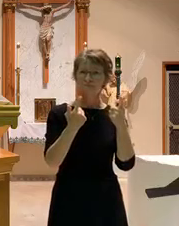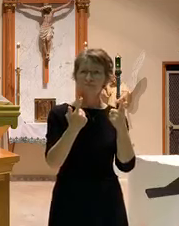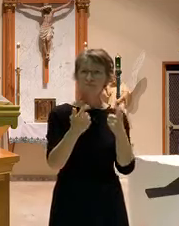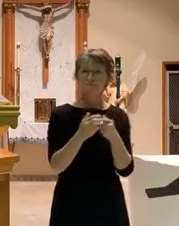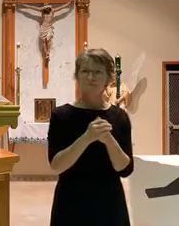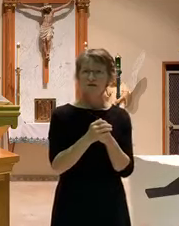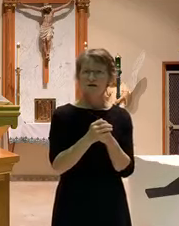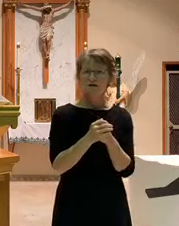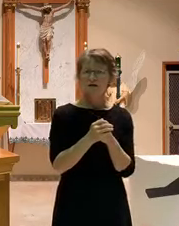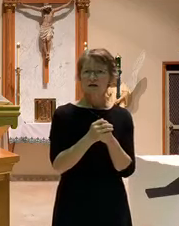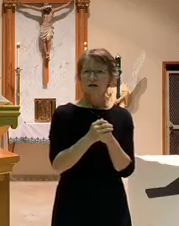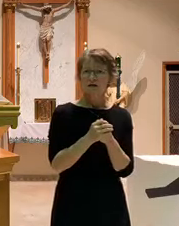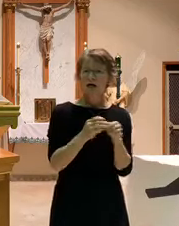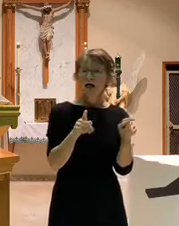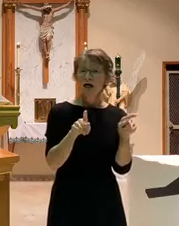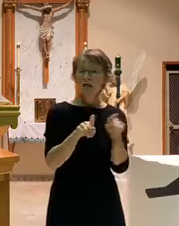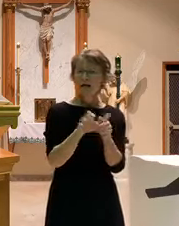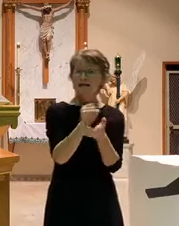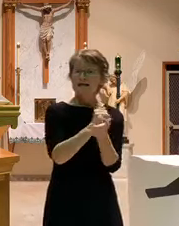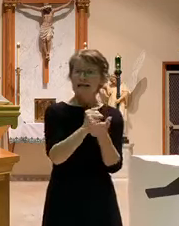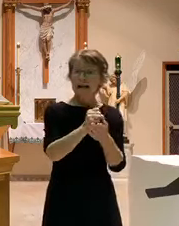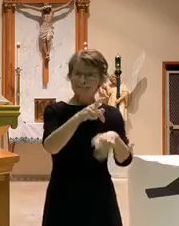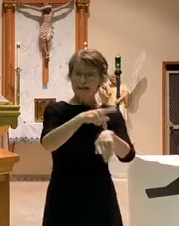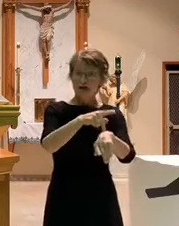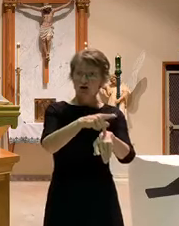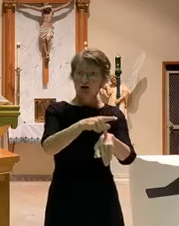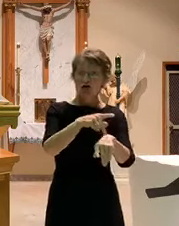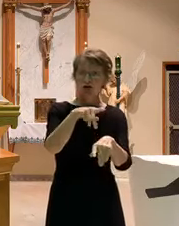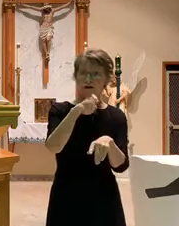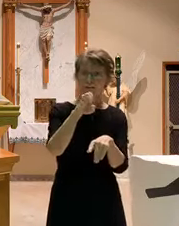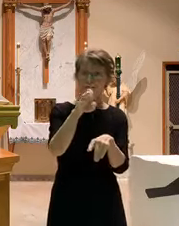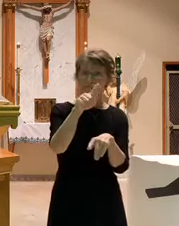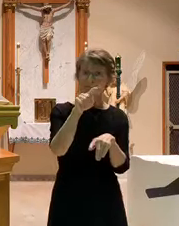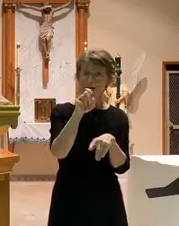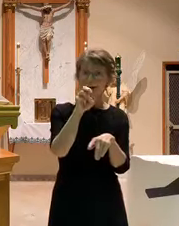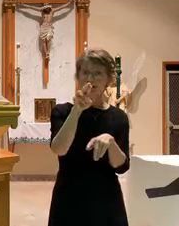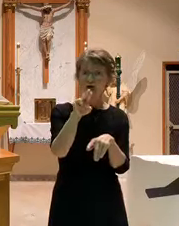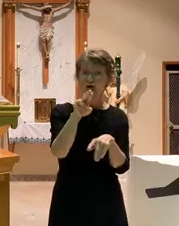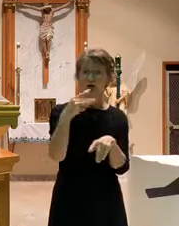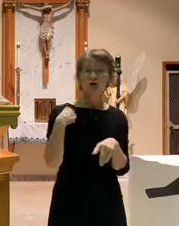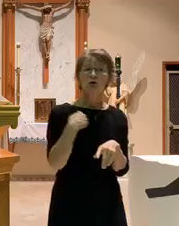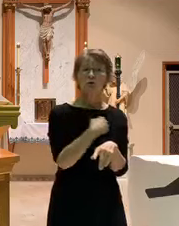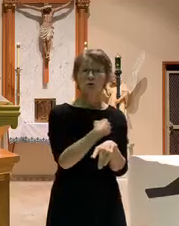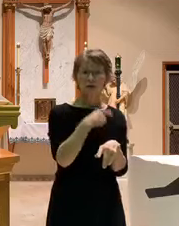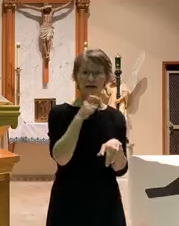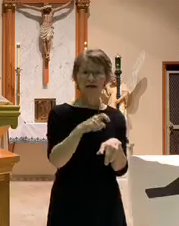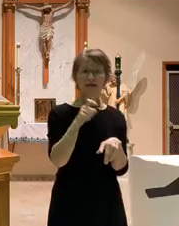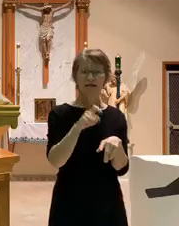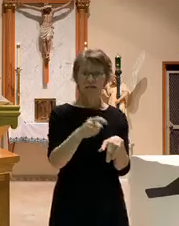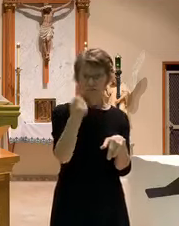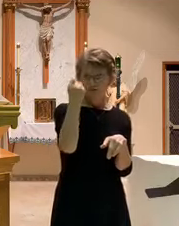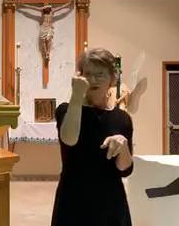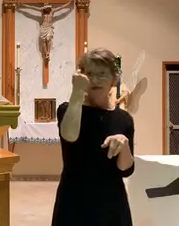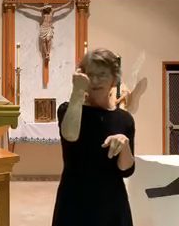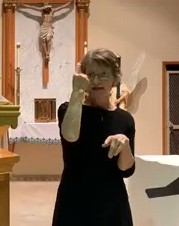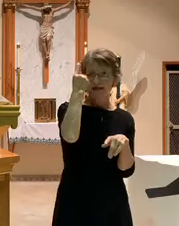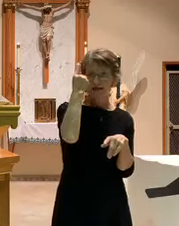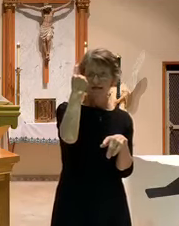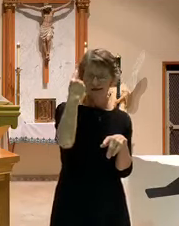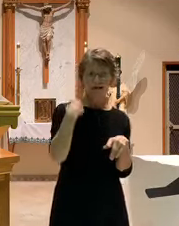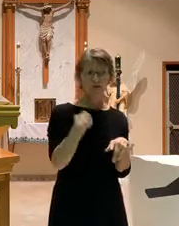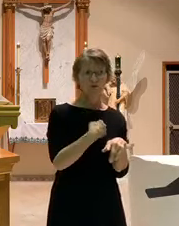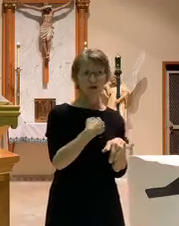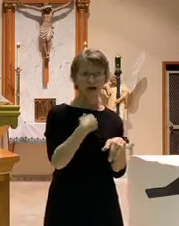Like St. Peter, we all need to learn that there is a limit to what we can do by the means of our